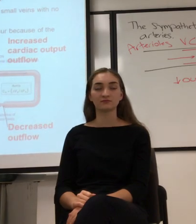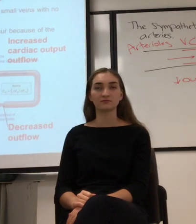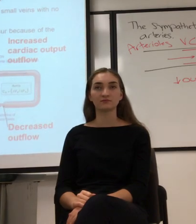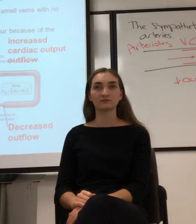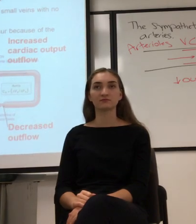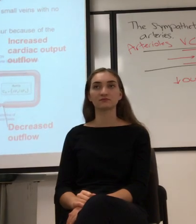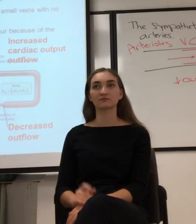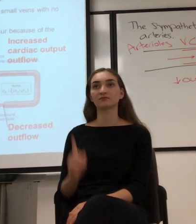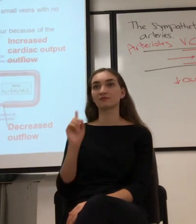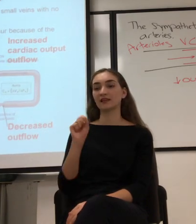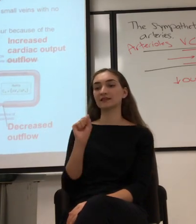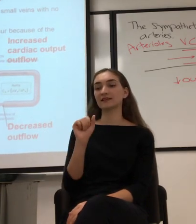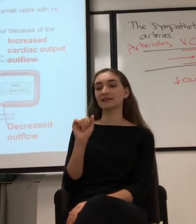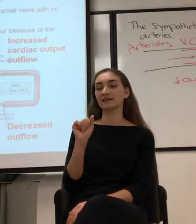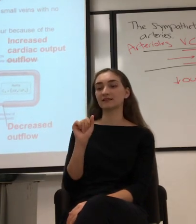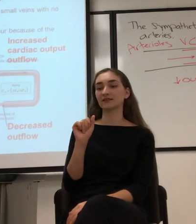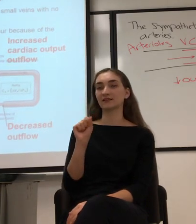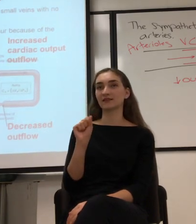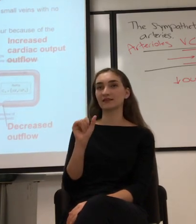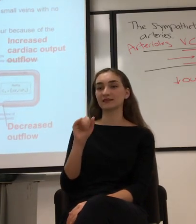This is a sympathetic response.